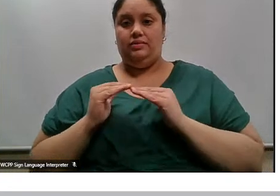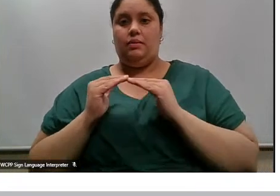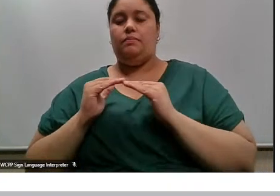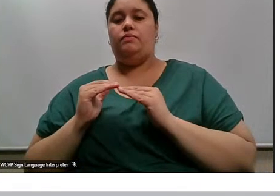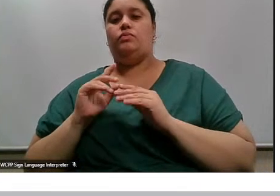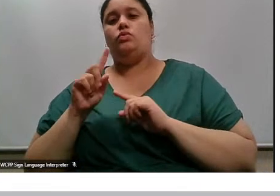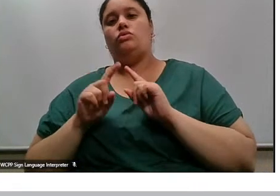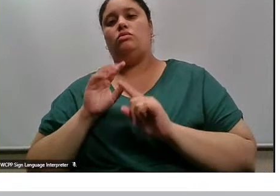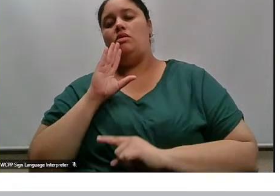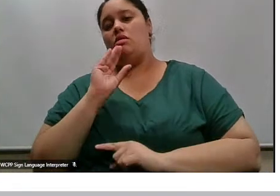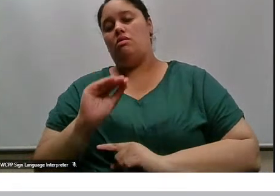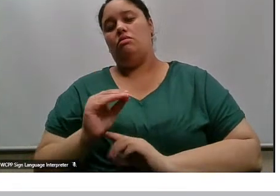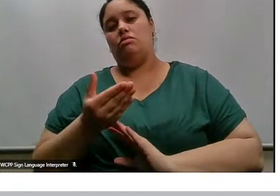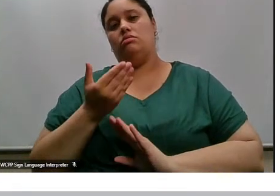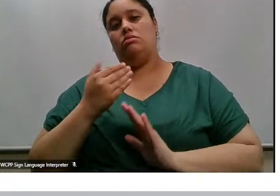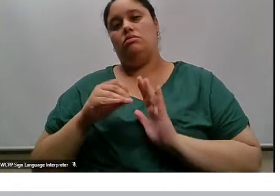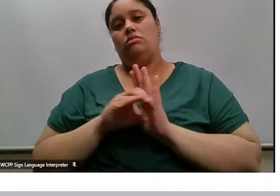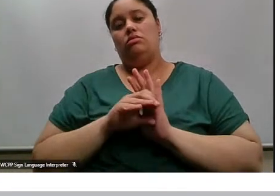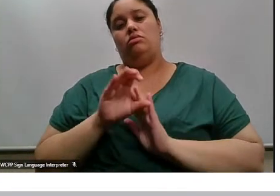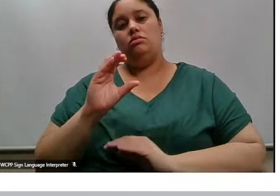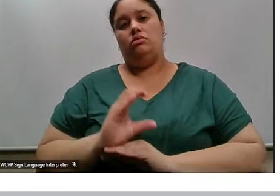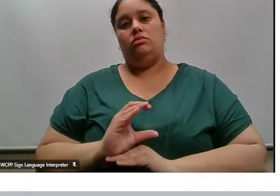asked on section C.